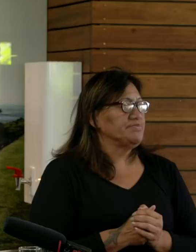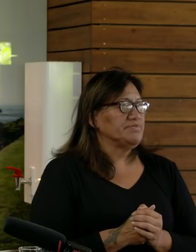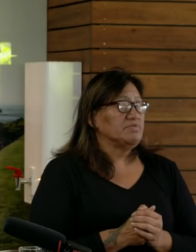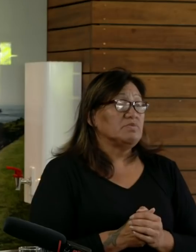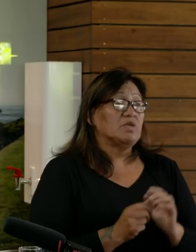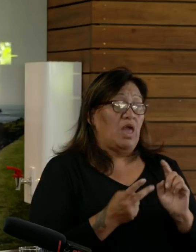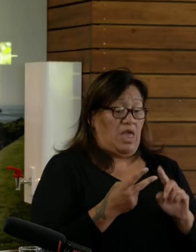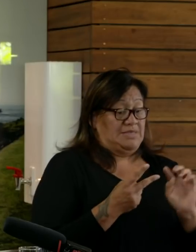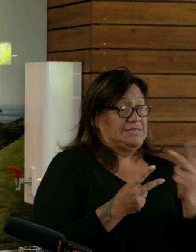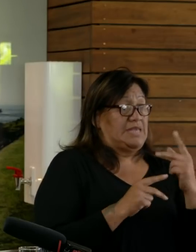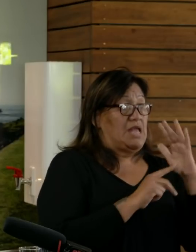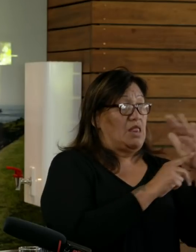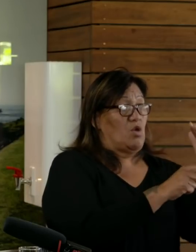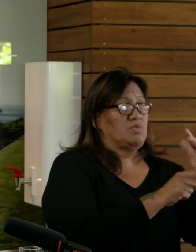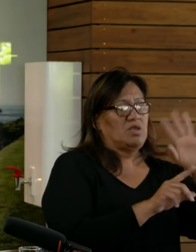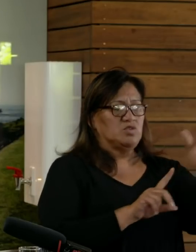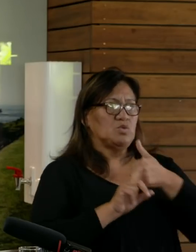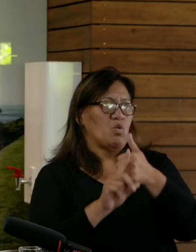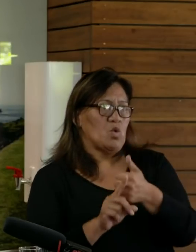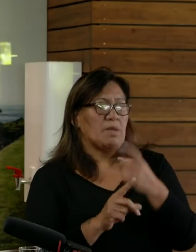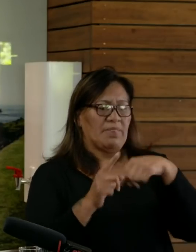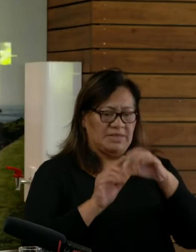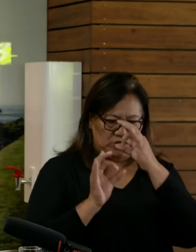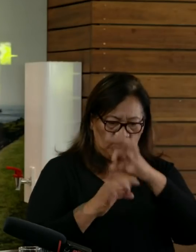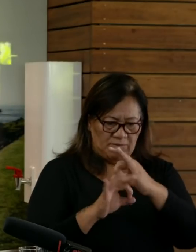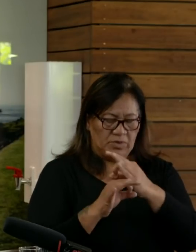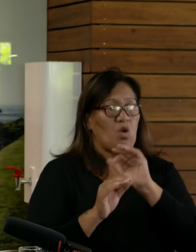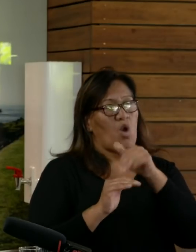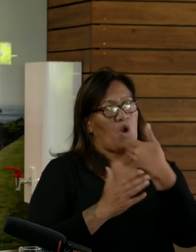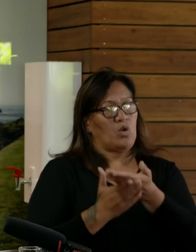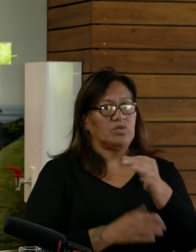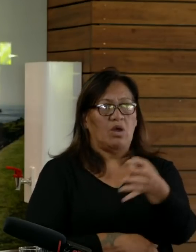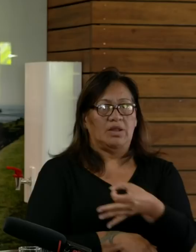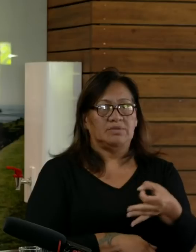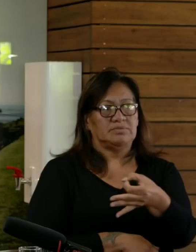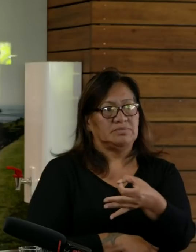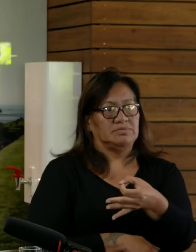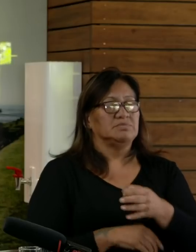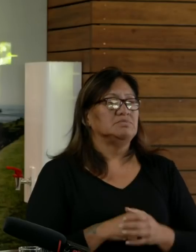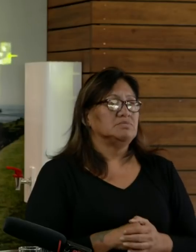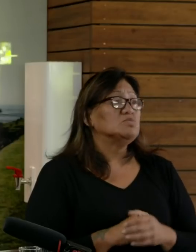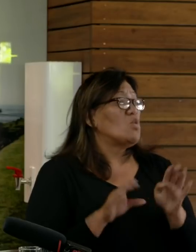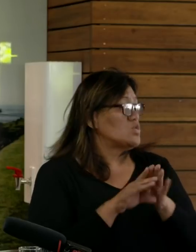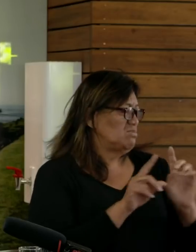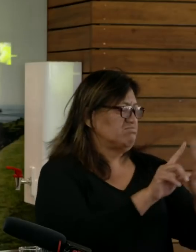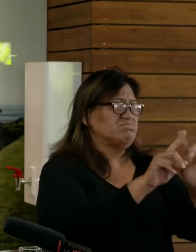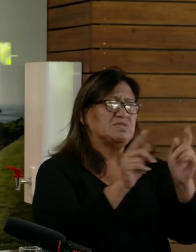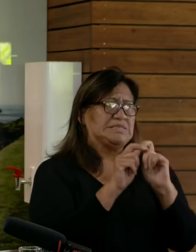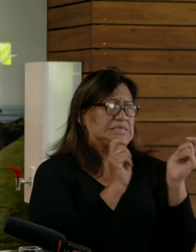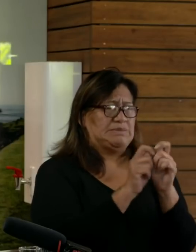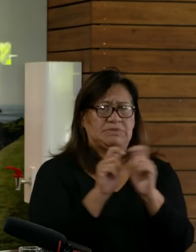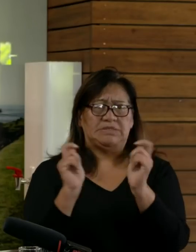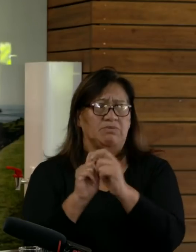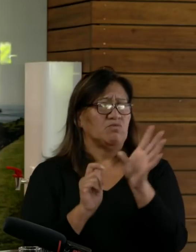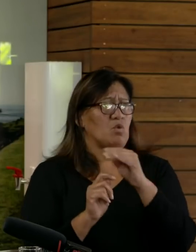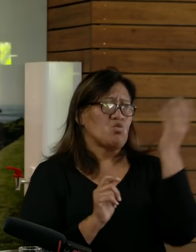This helicopter provided rotary wing support and surveillance of the island, and also their respective crews and support staff from the Royal